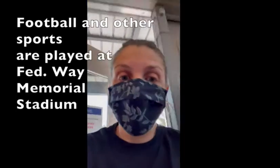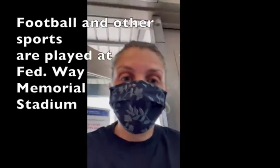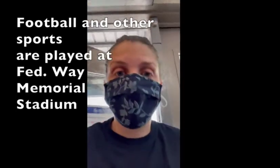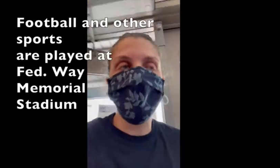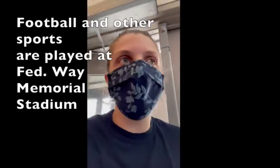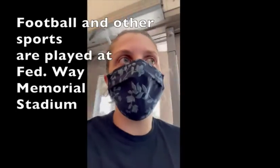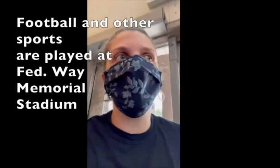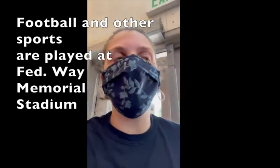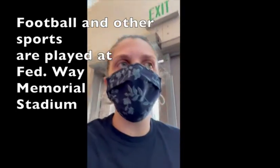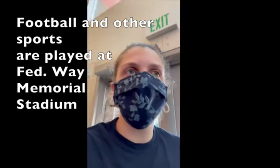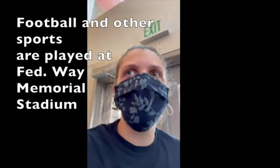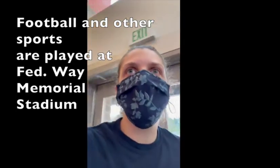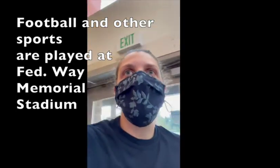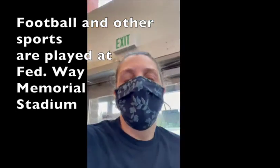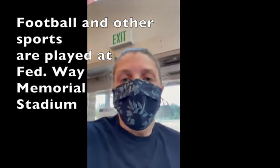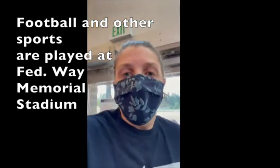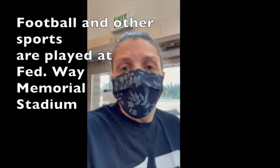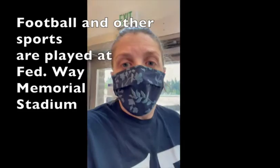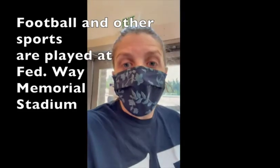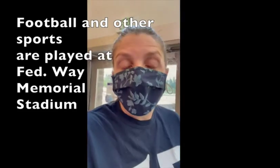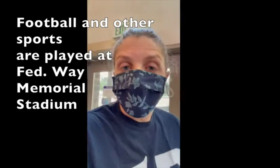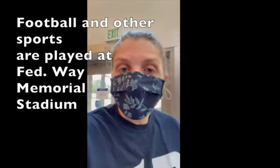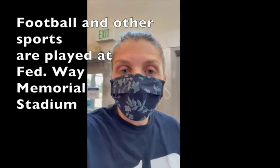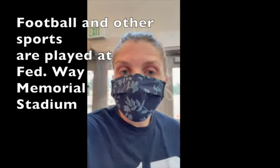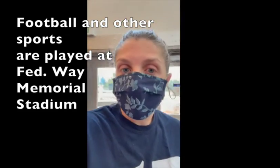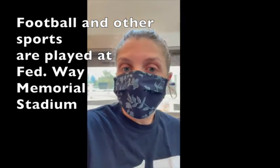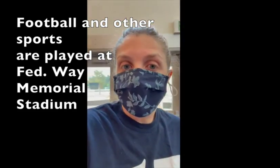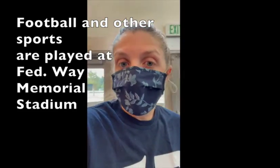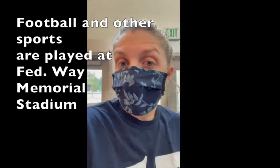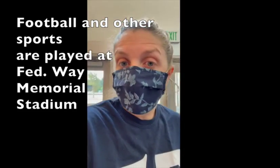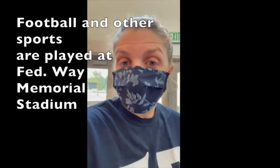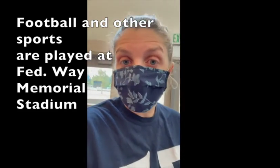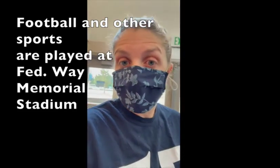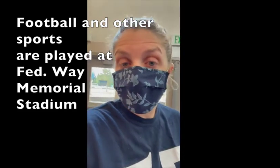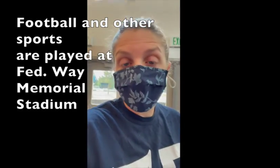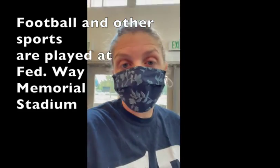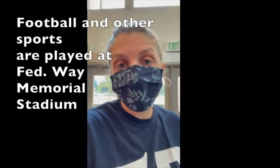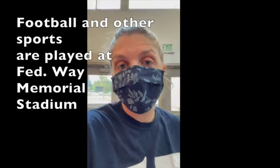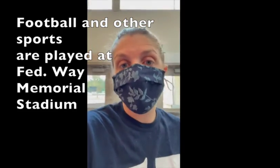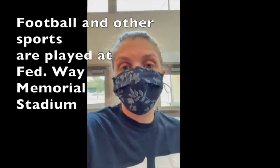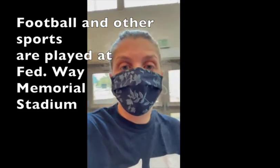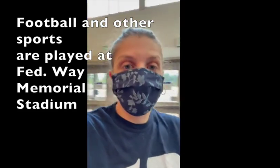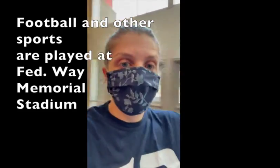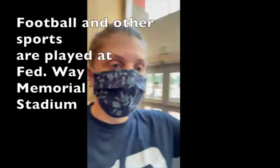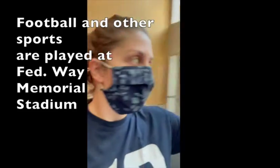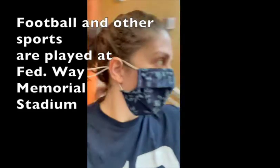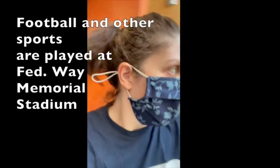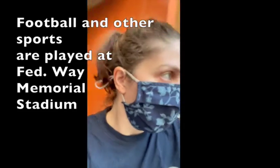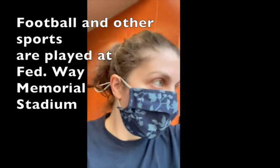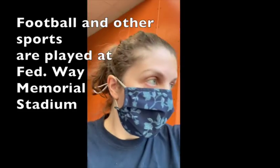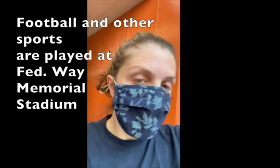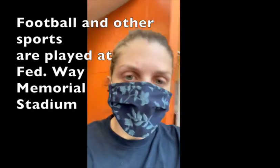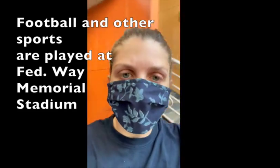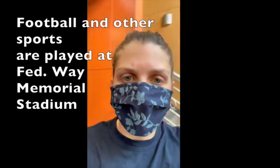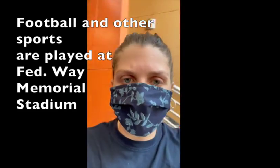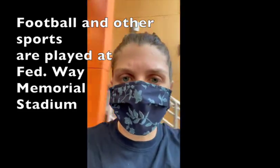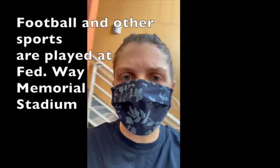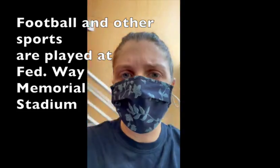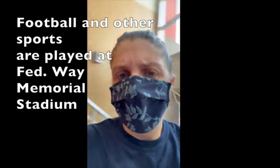to Federal Way School District, our football games are not played on this football stadium.